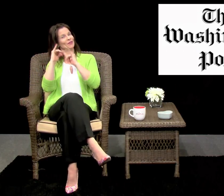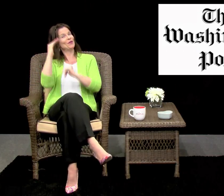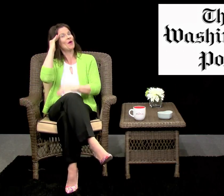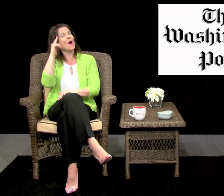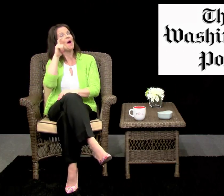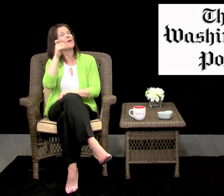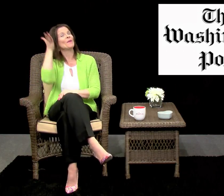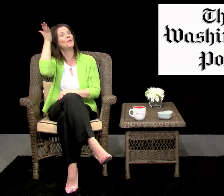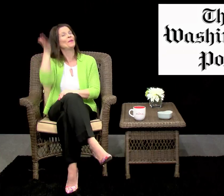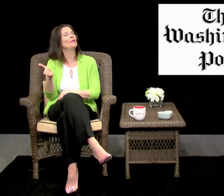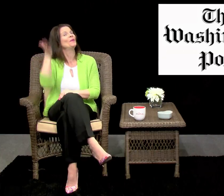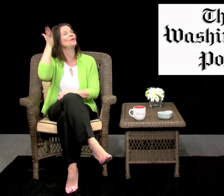The Washington Post,